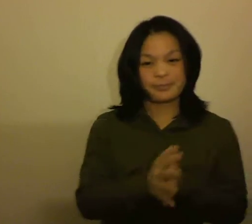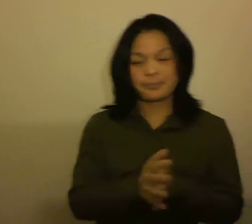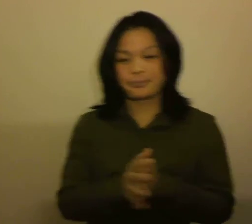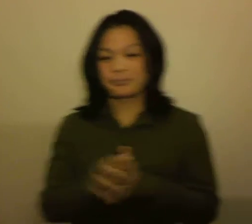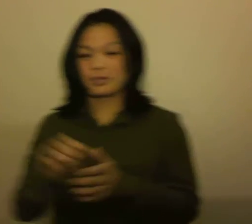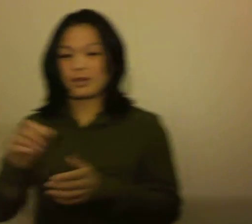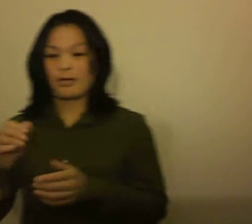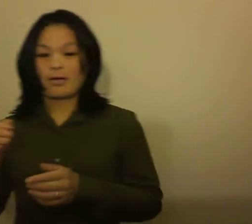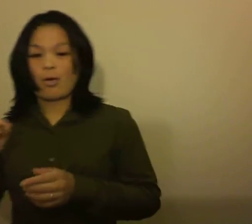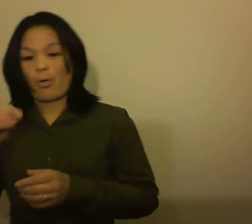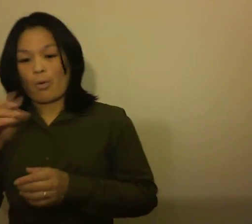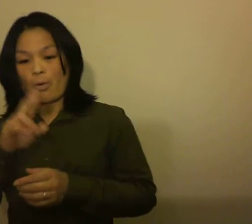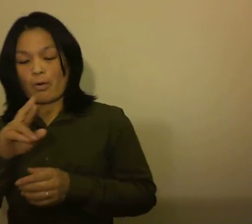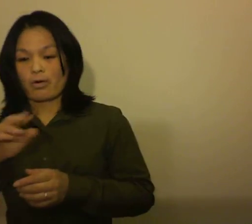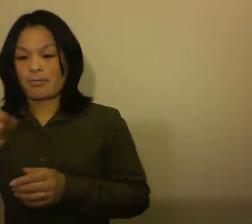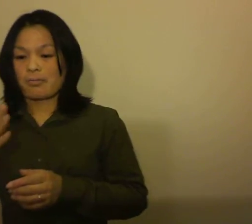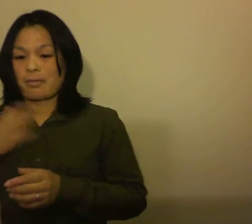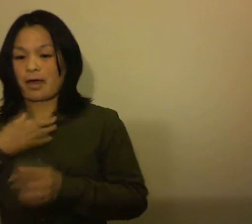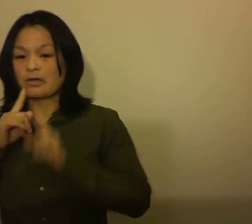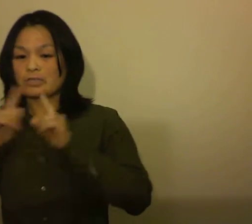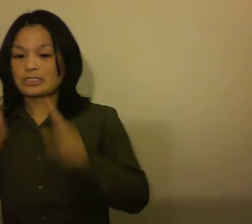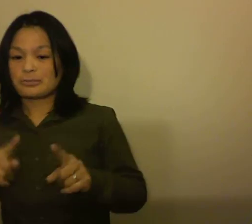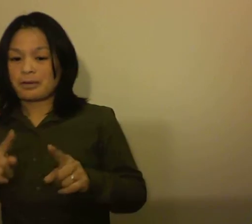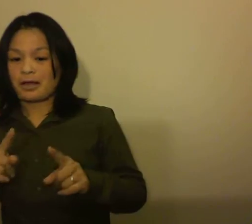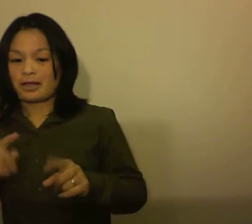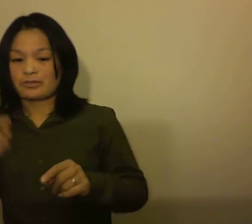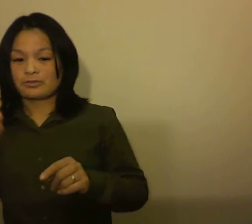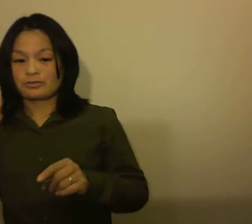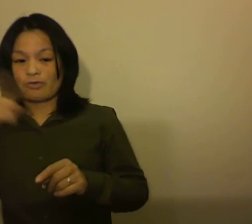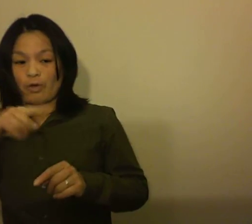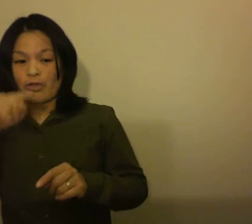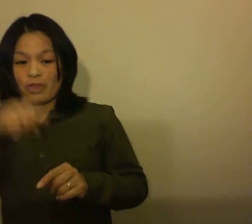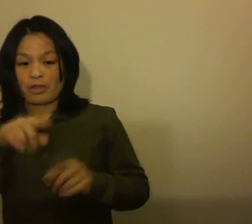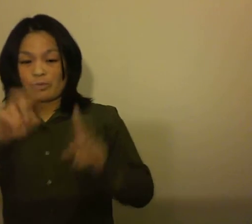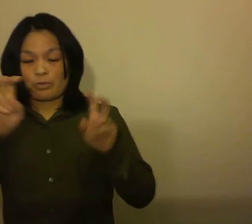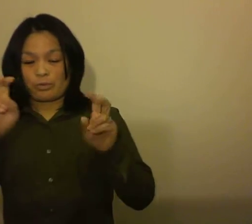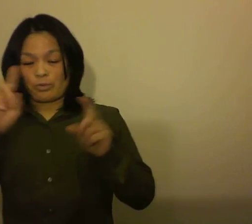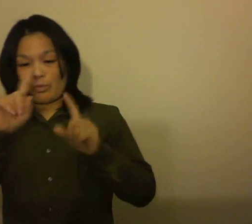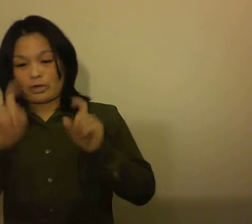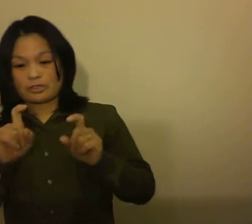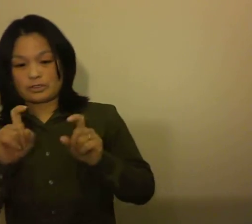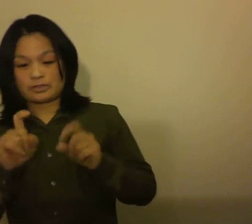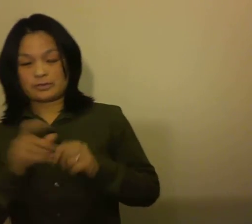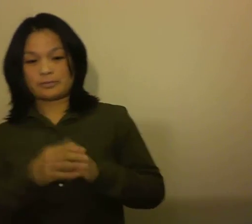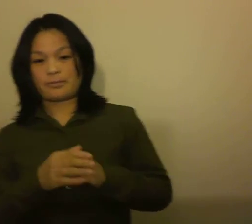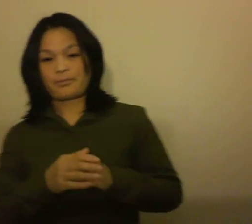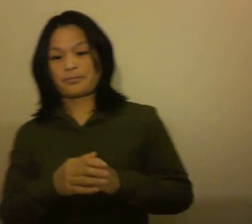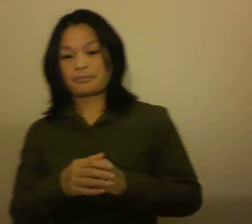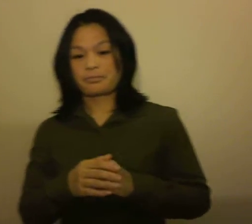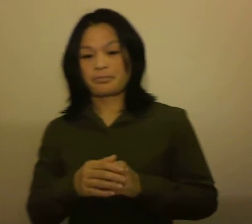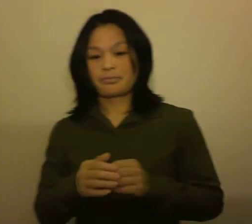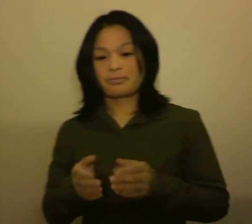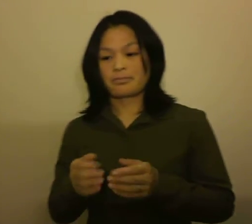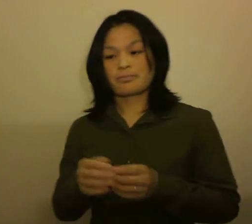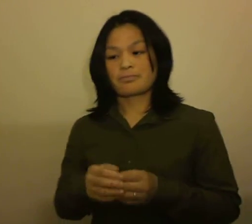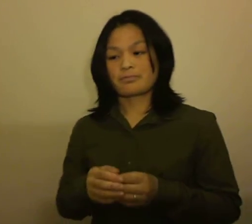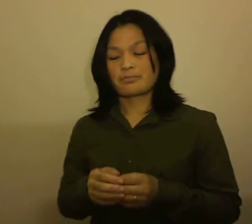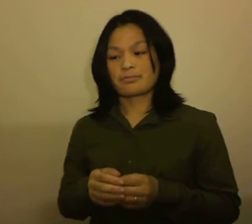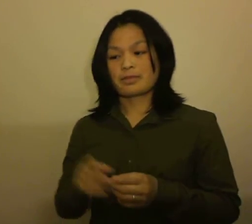be what? Again, let them fill in the blanks and write about it. Give them some time to complete these statements while